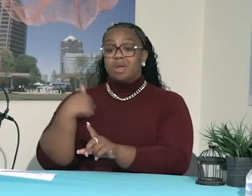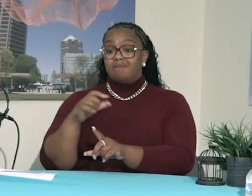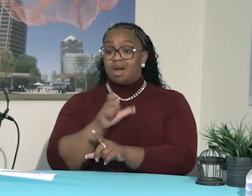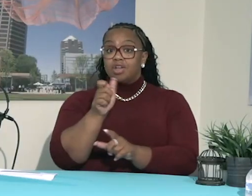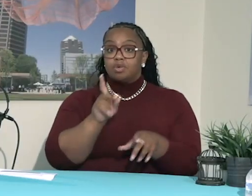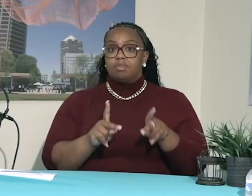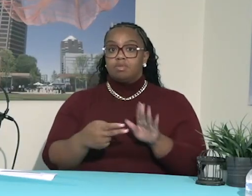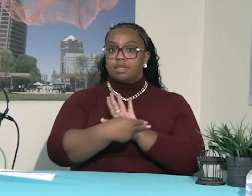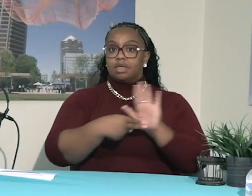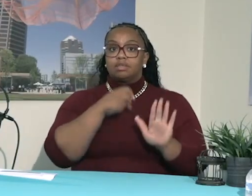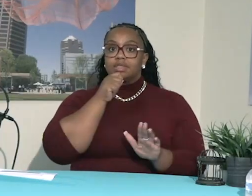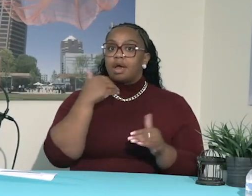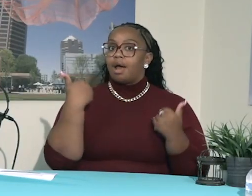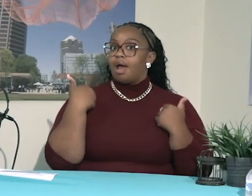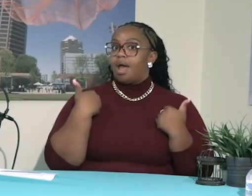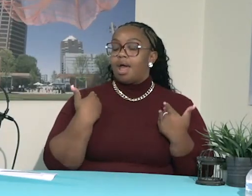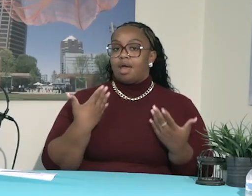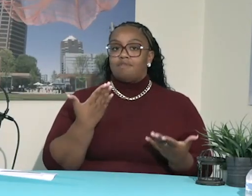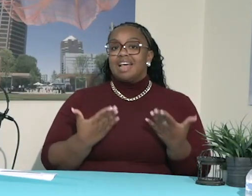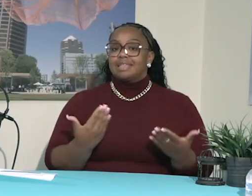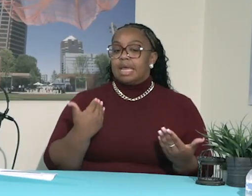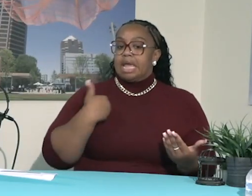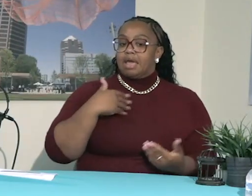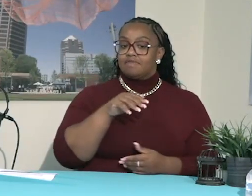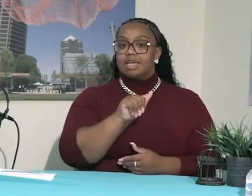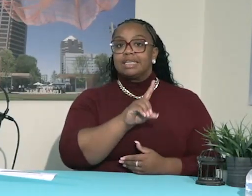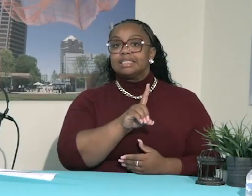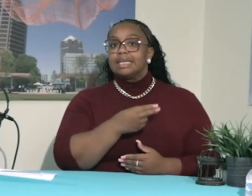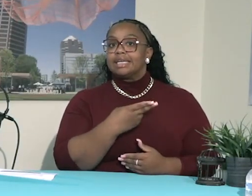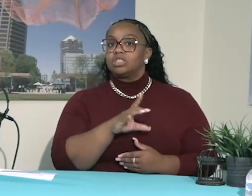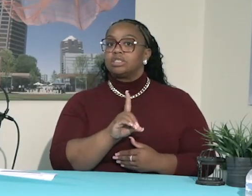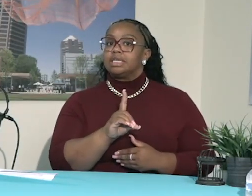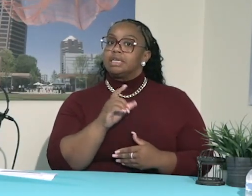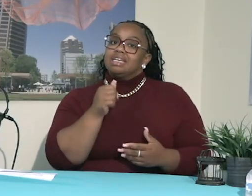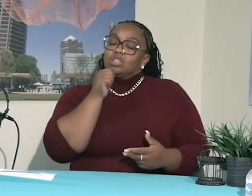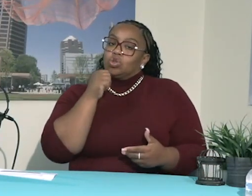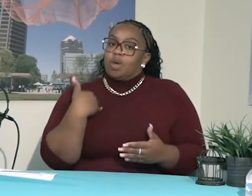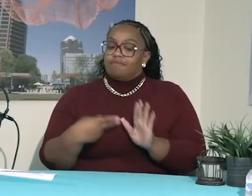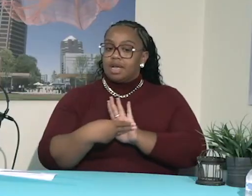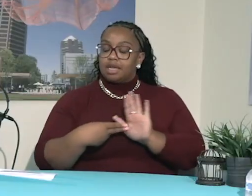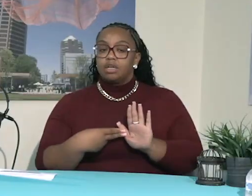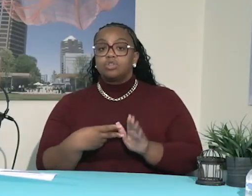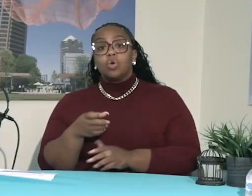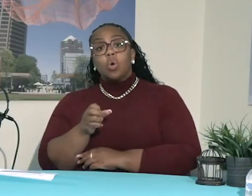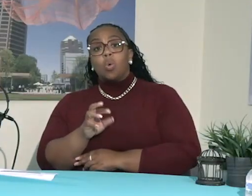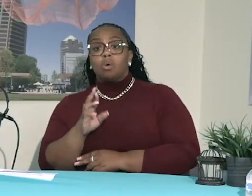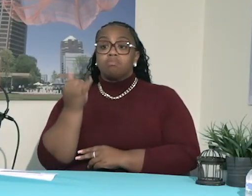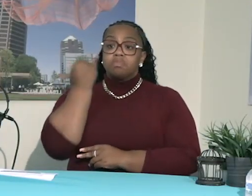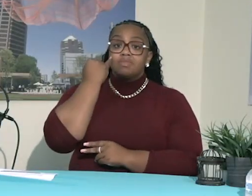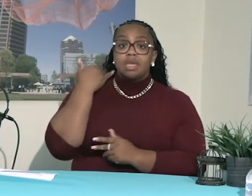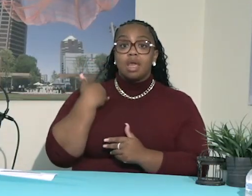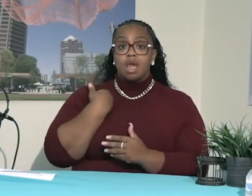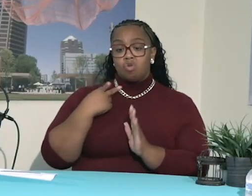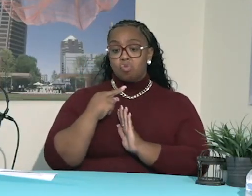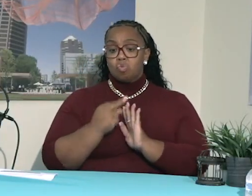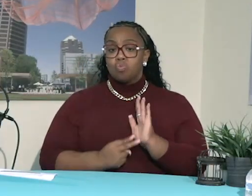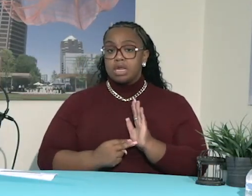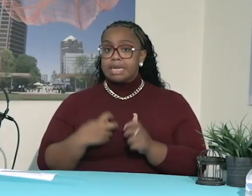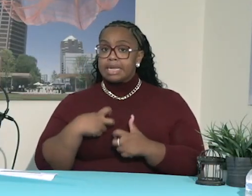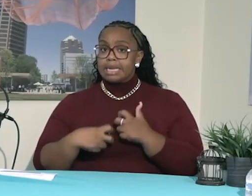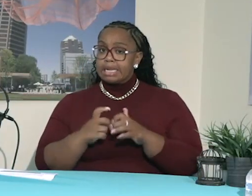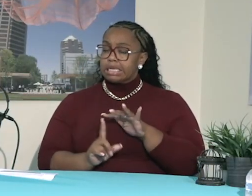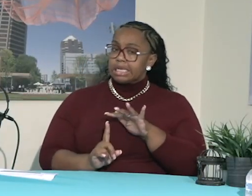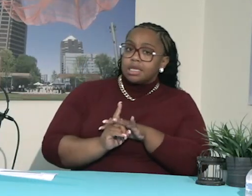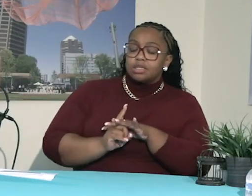or those who just prefer to read and take information in auditorily, we're not even thinking about that community. So we're just focused on that